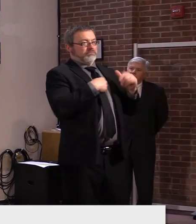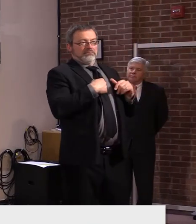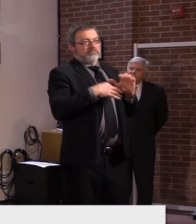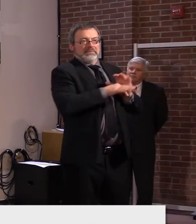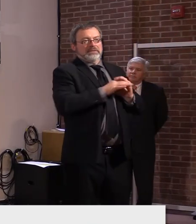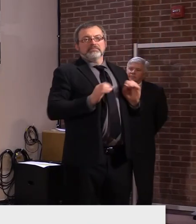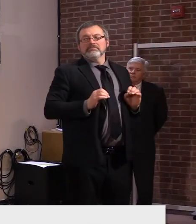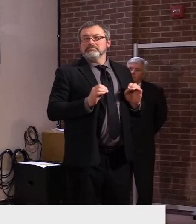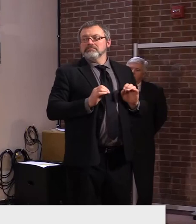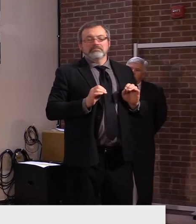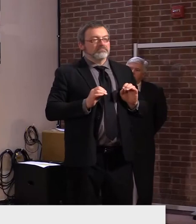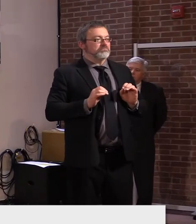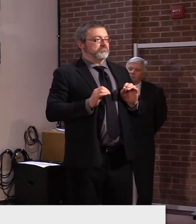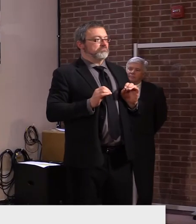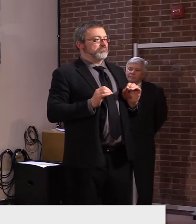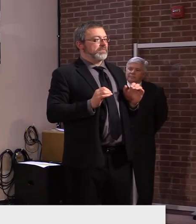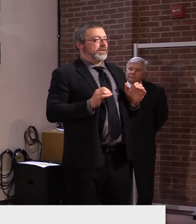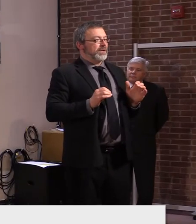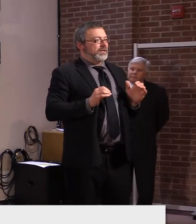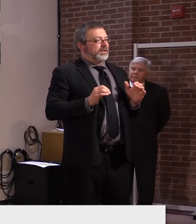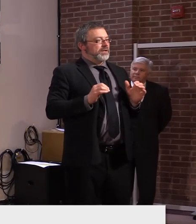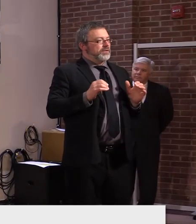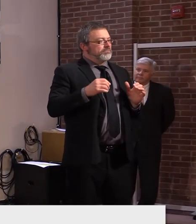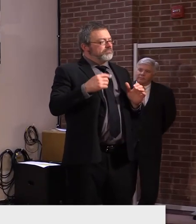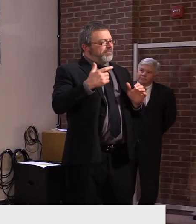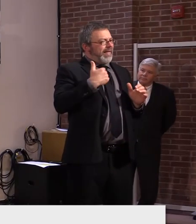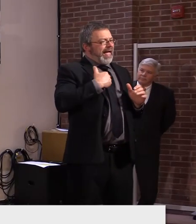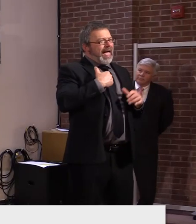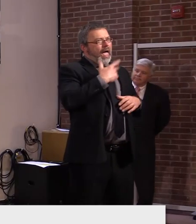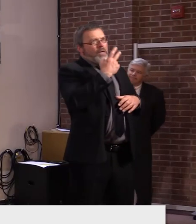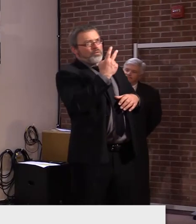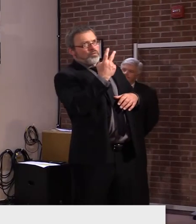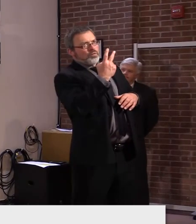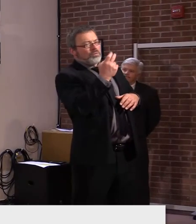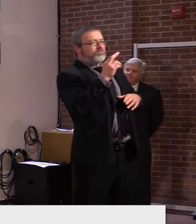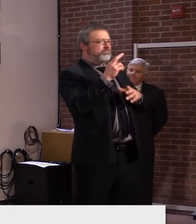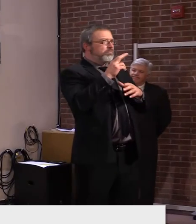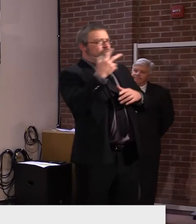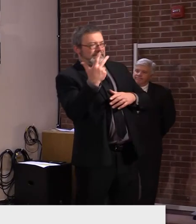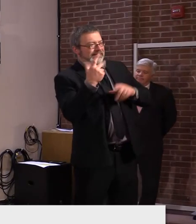Yes, there were two or three other finalists, as I recall.